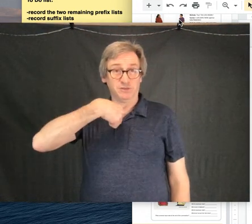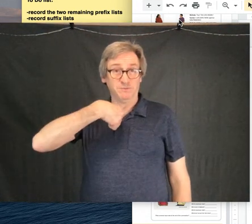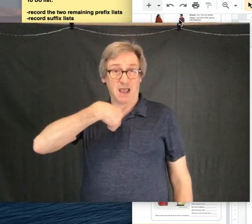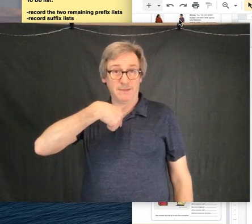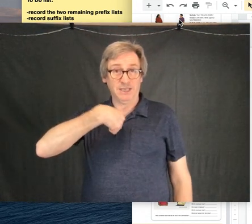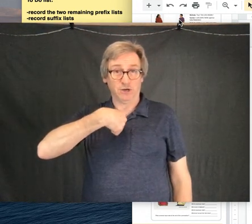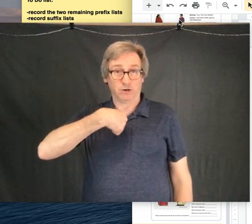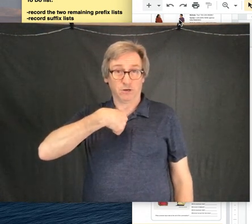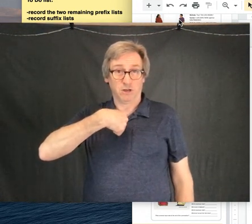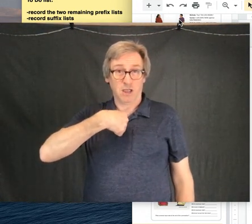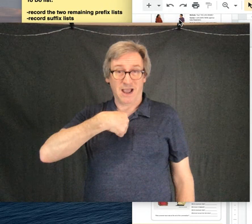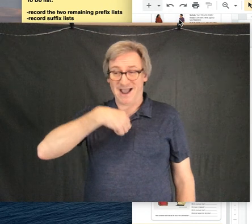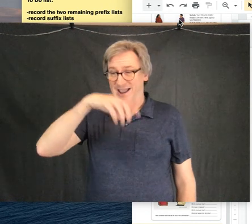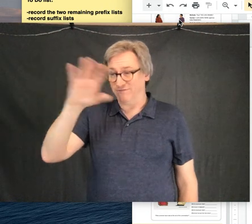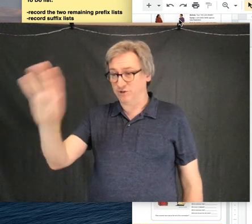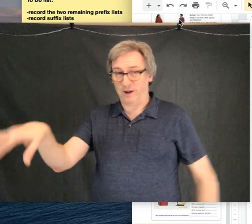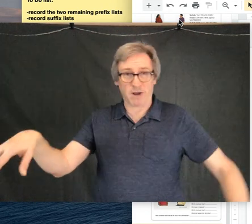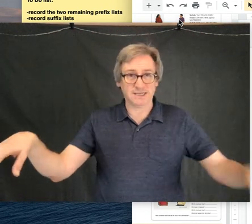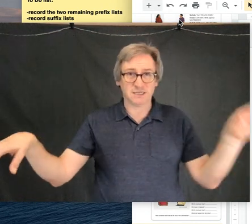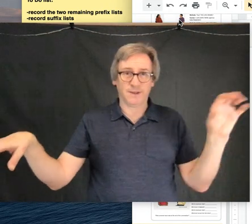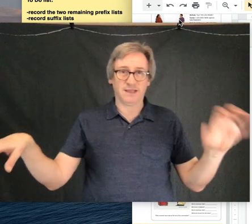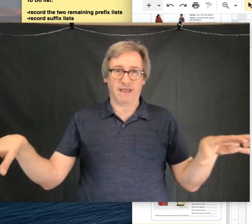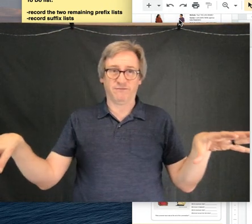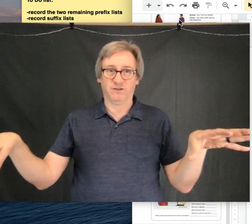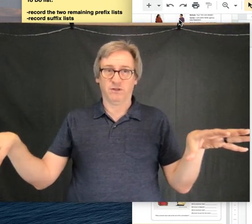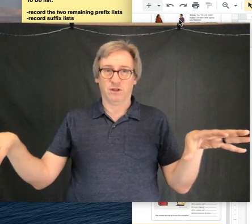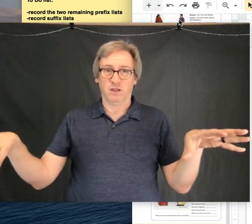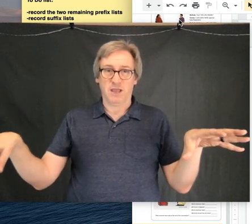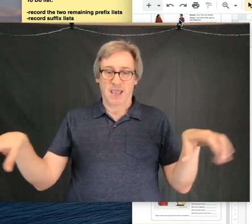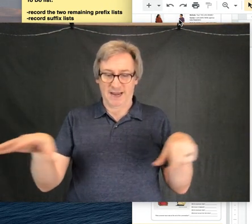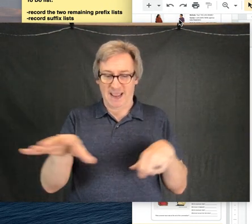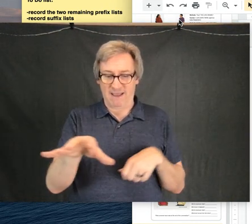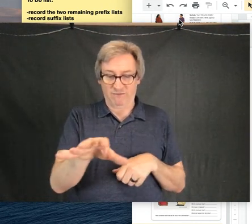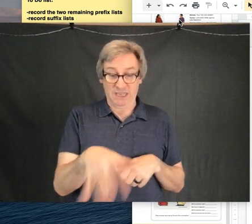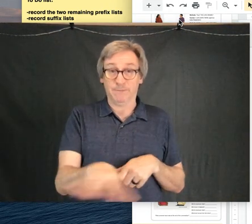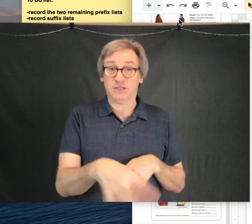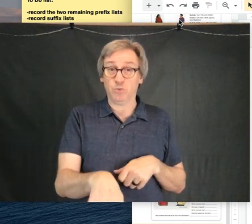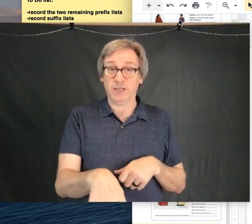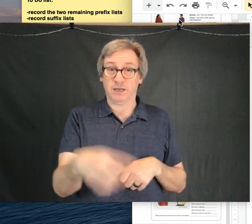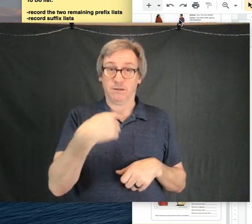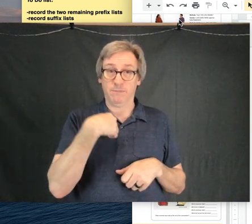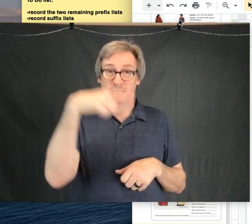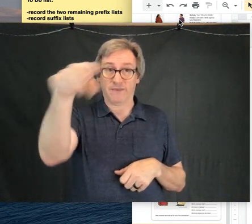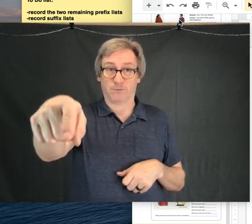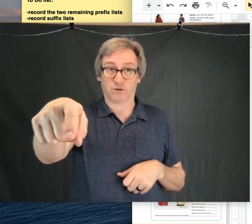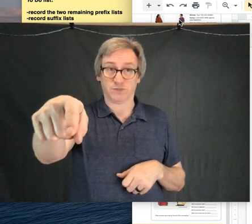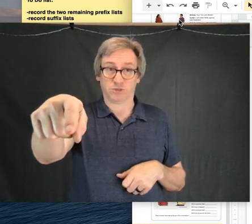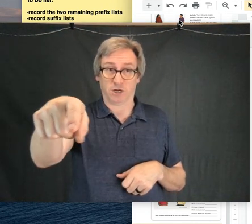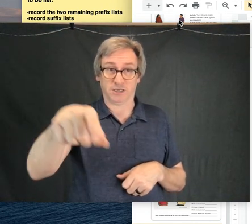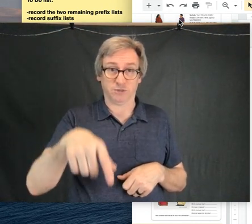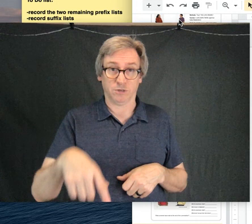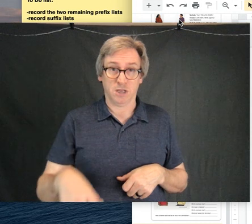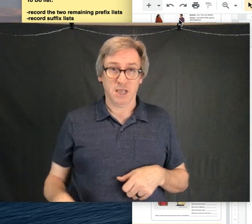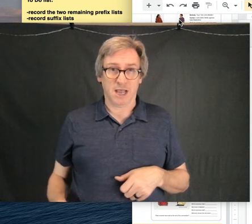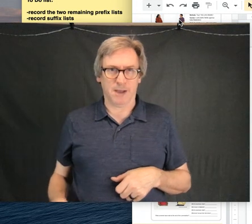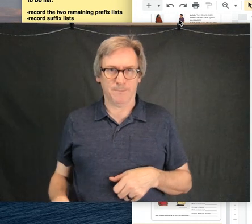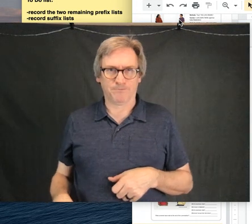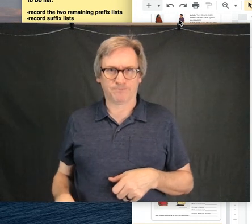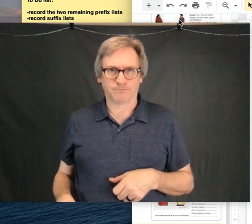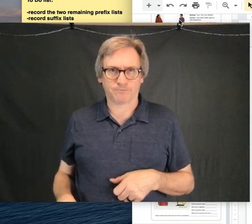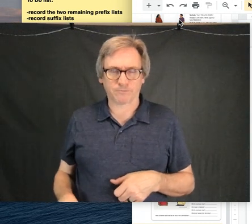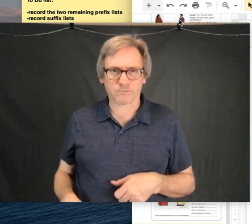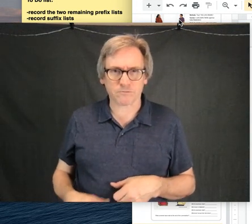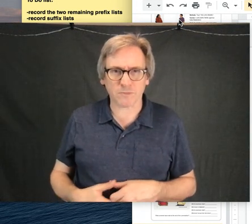if I'm here, I have to my right and to my left, and I have in between me and the person we're talking